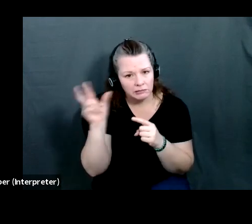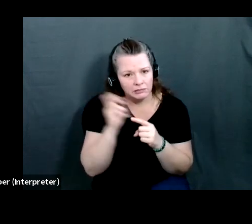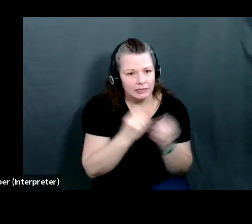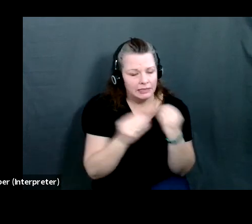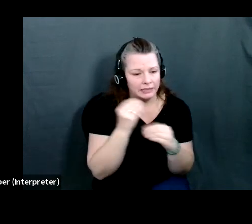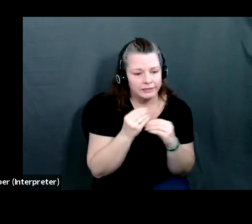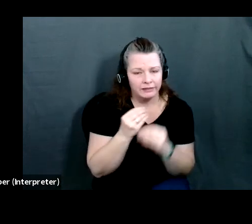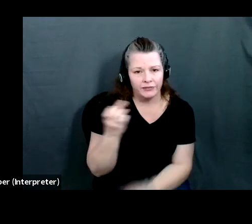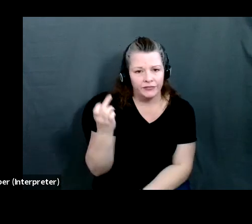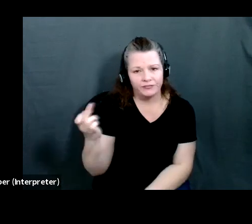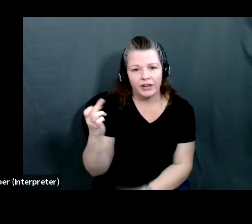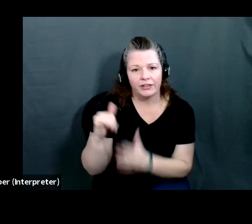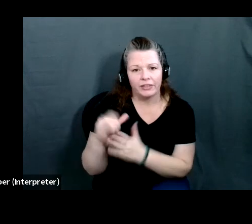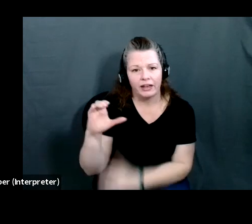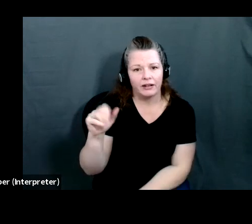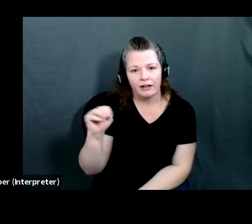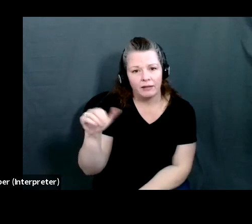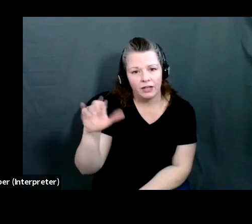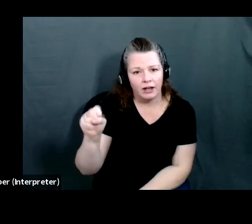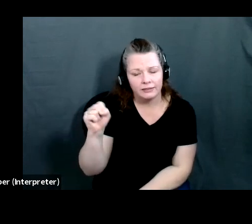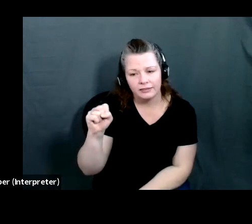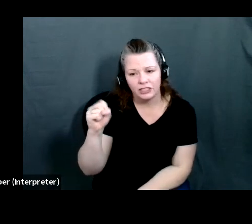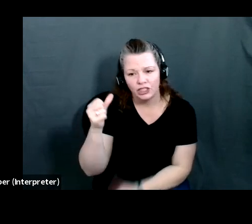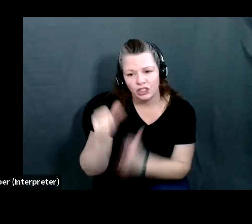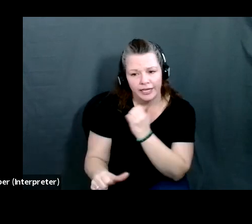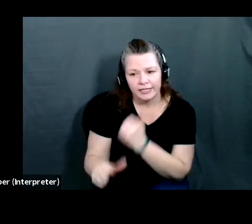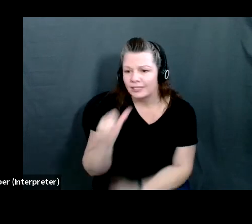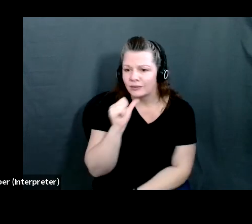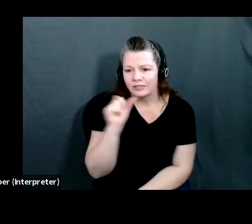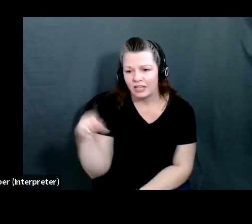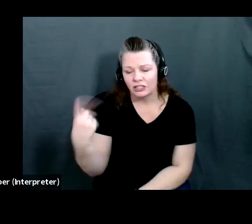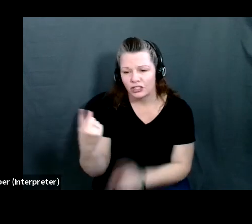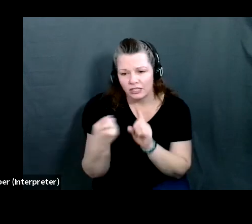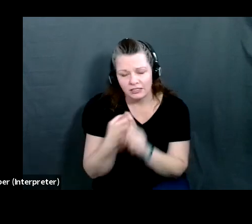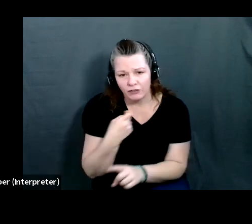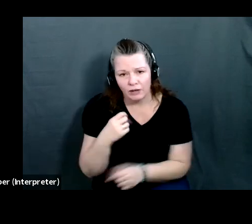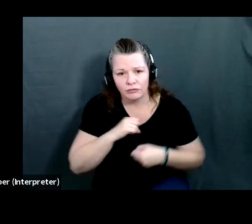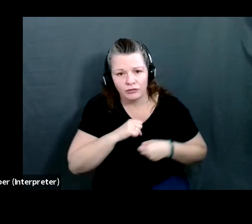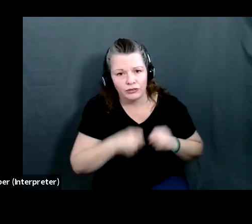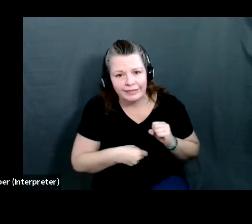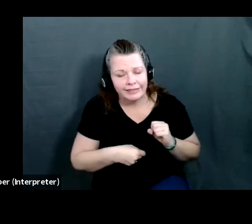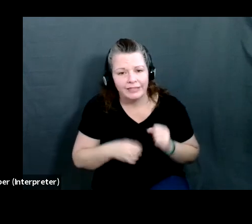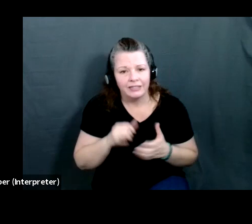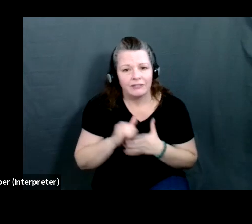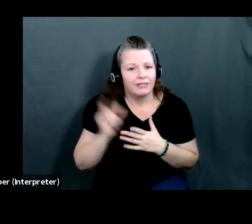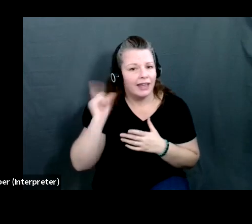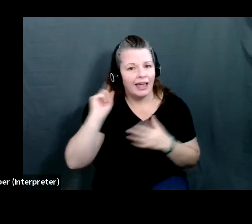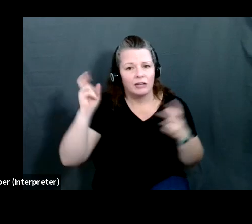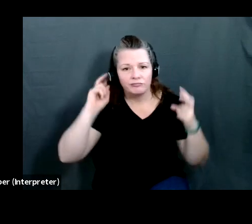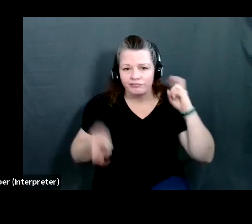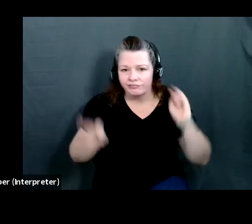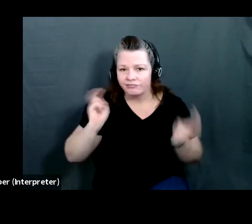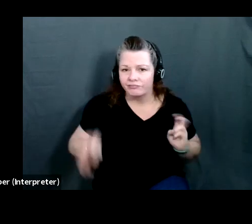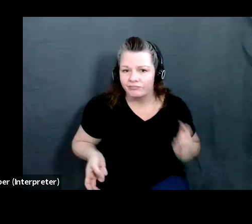that kamikaze shit. It was not just from grief that shocks of hair fell from my head to the kitchen